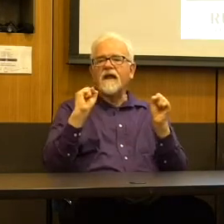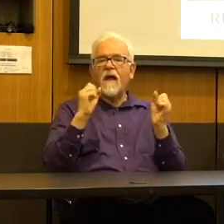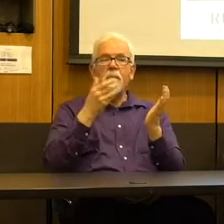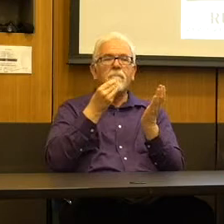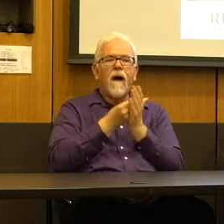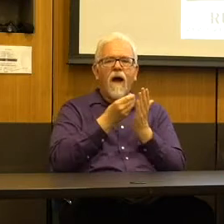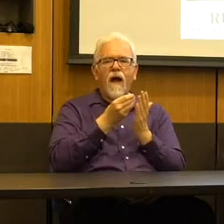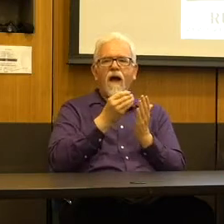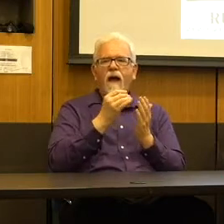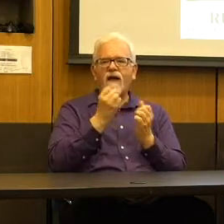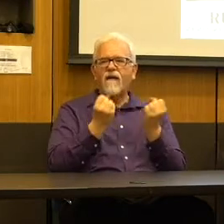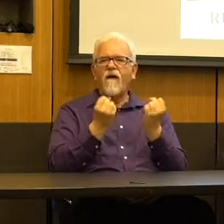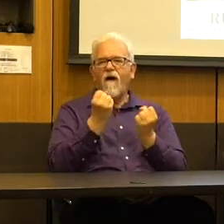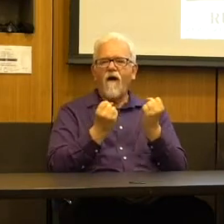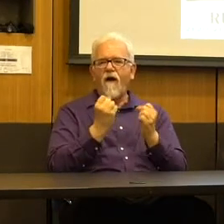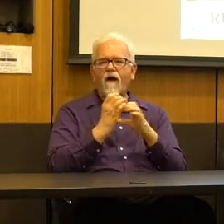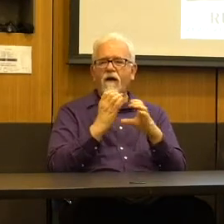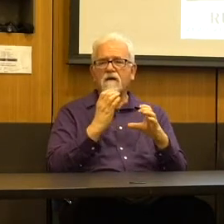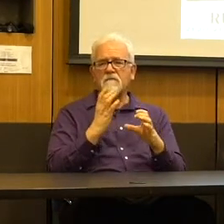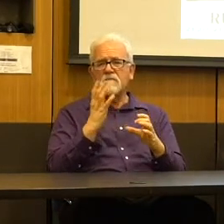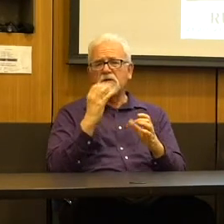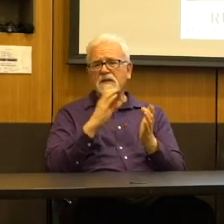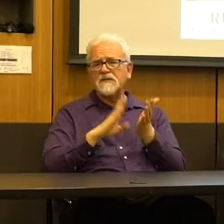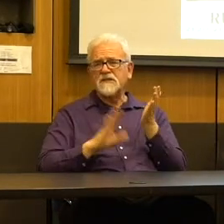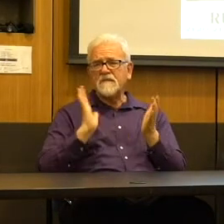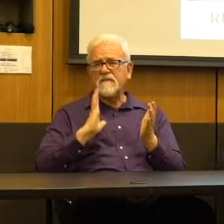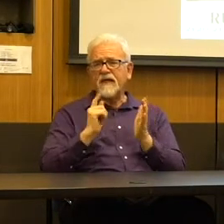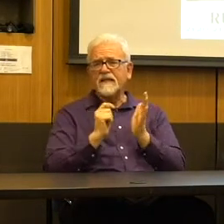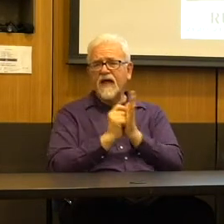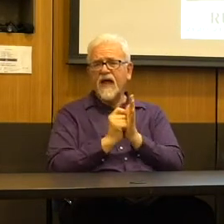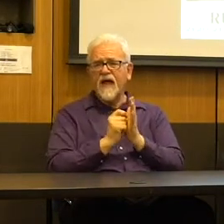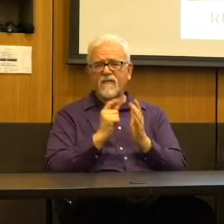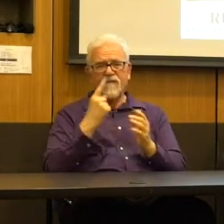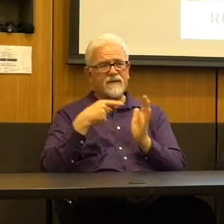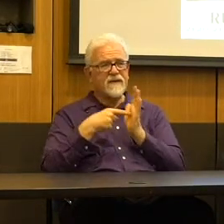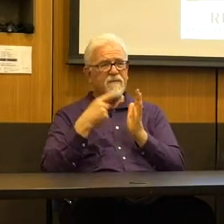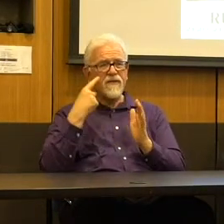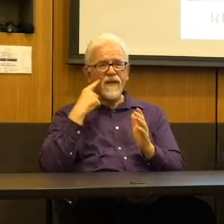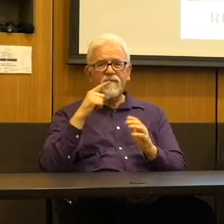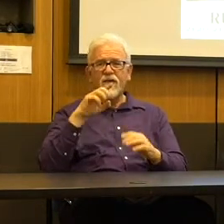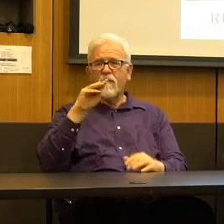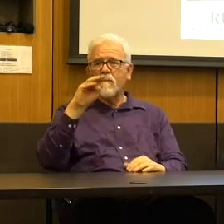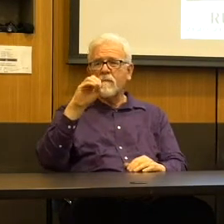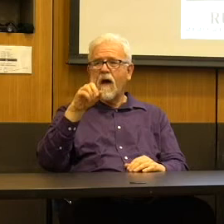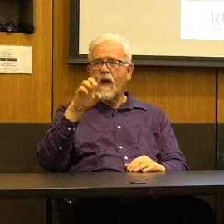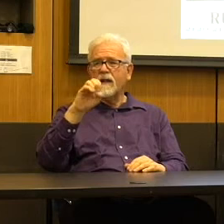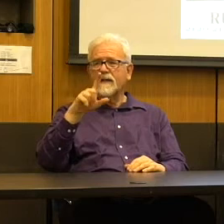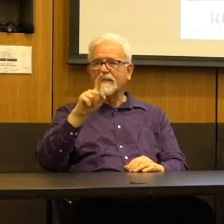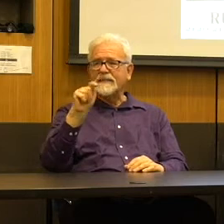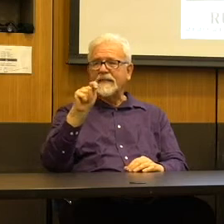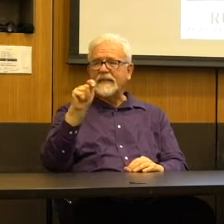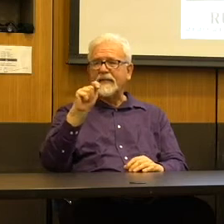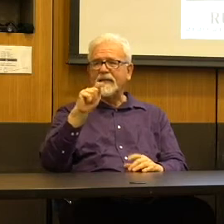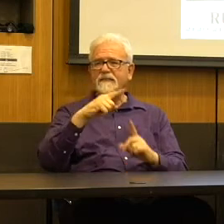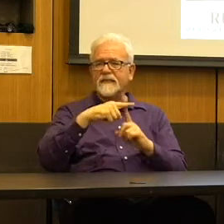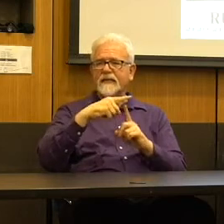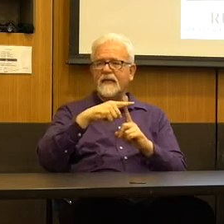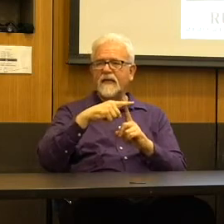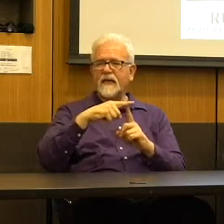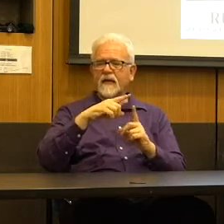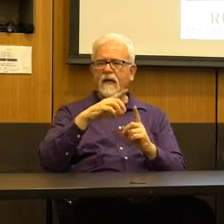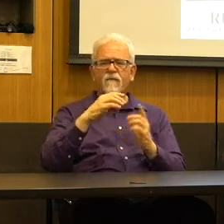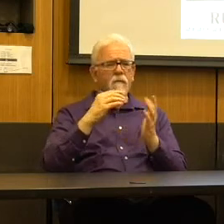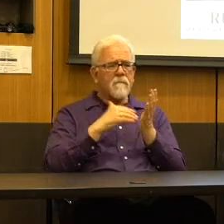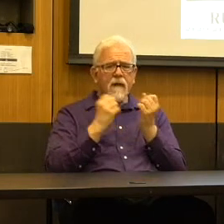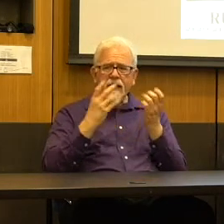of these cars, which could be pretty inexpensive. For example, think of the Model T. For a lot of people, there was almost a sense